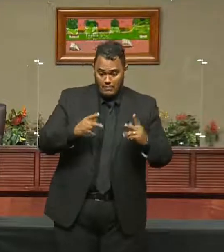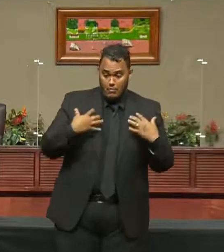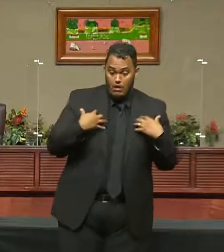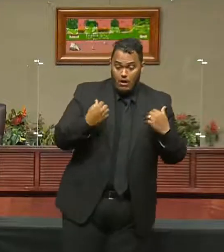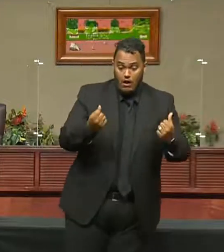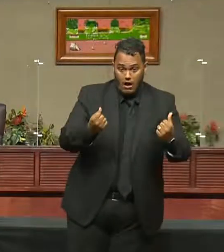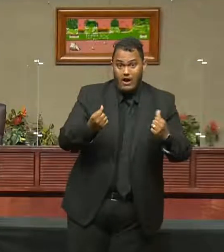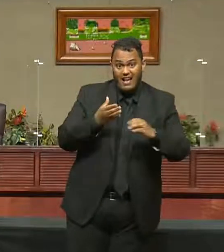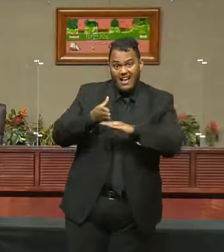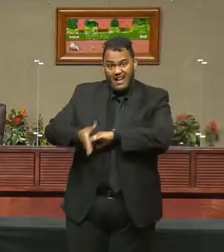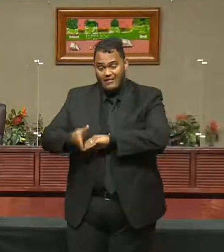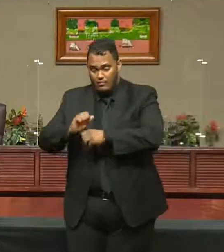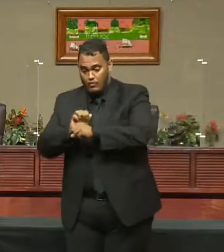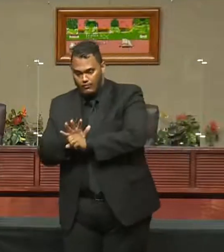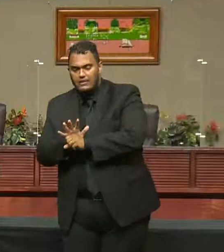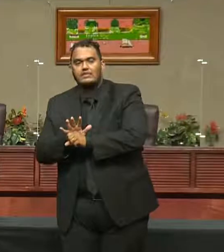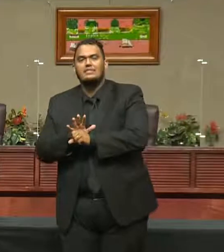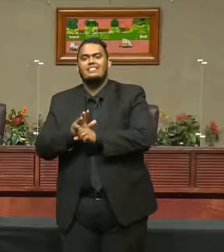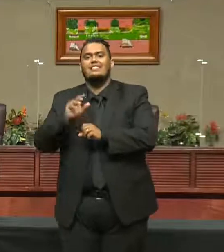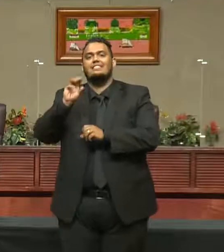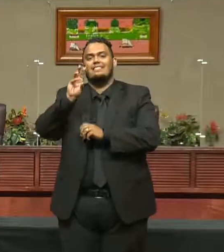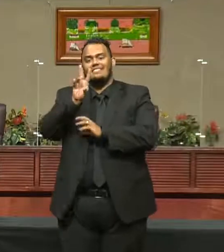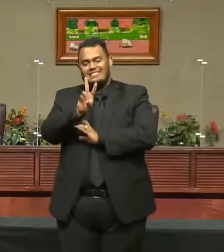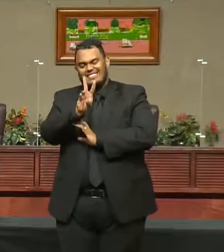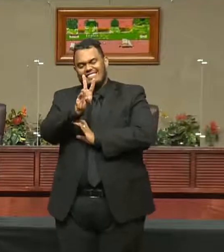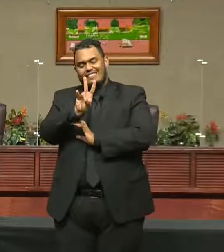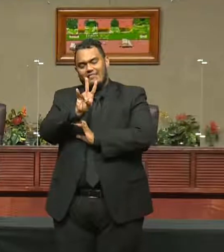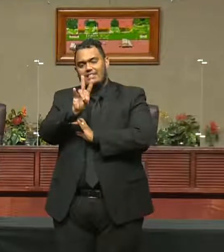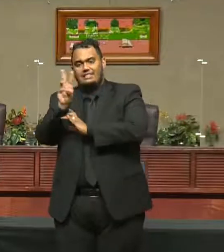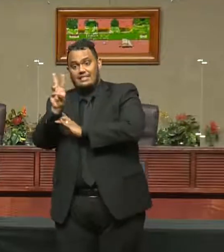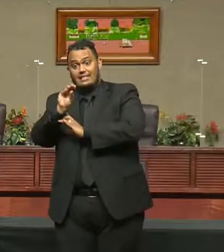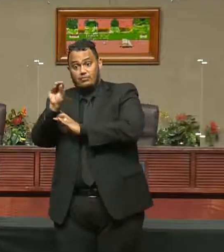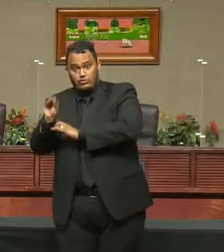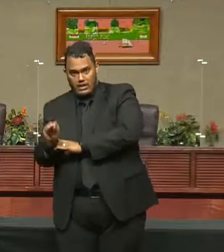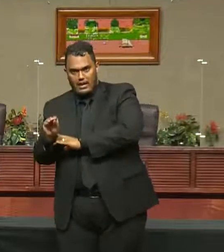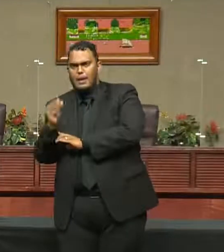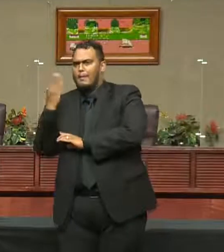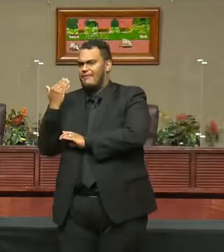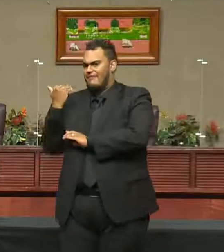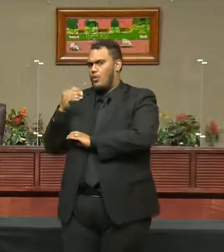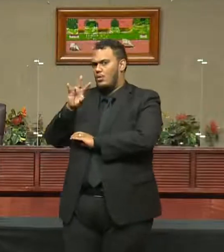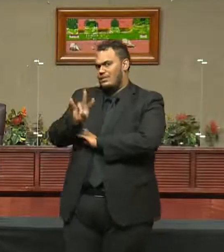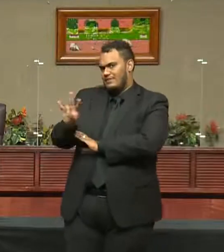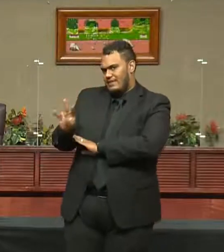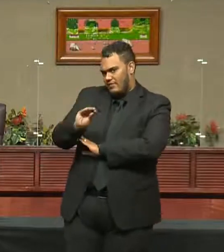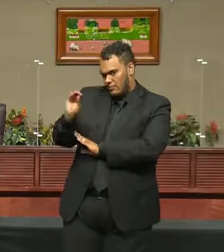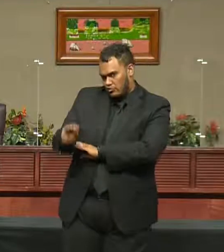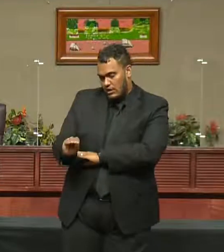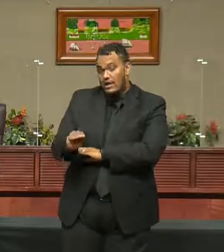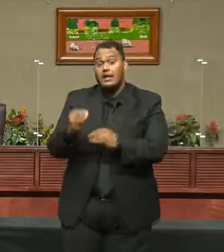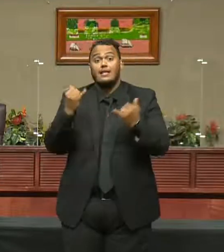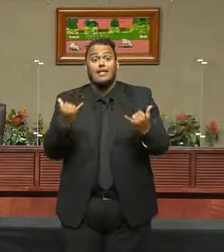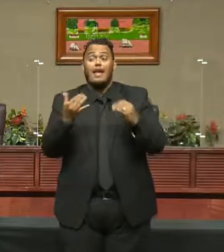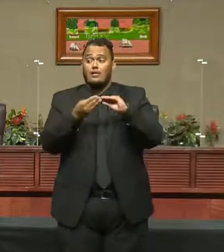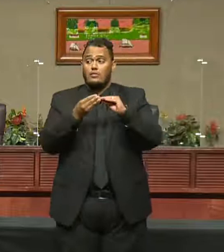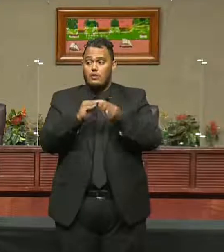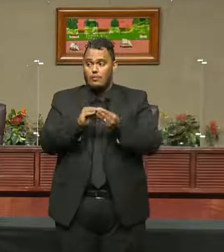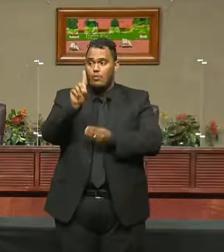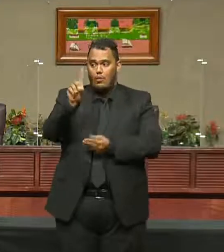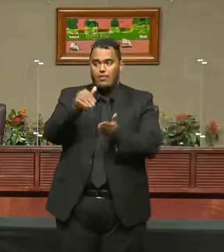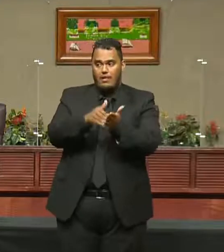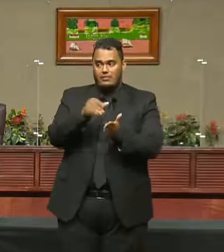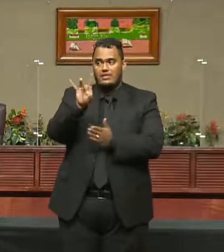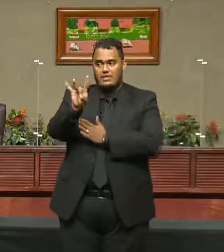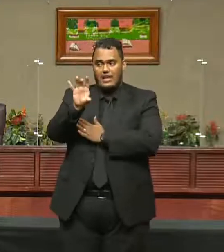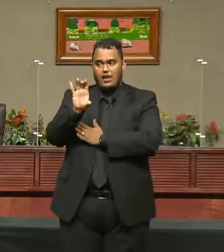before. And the number of deaths has gone up to 1,182. We have 9